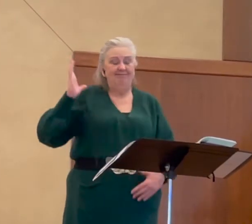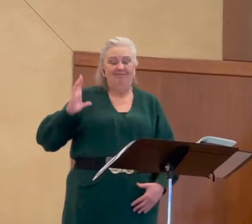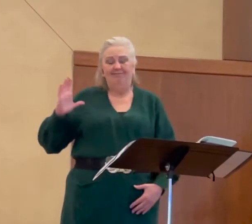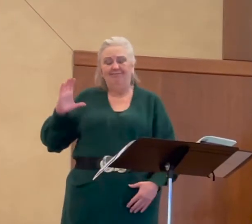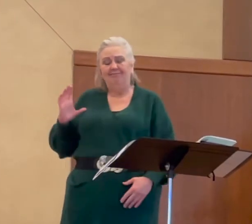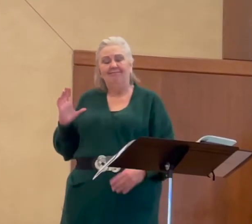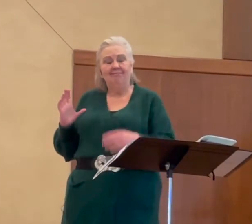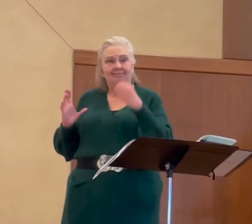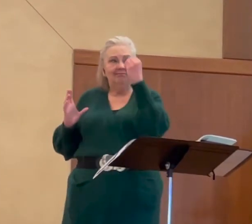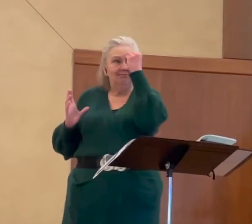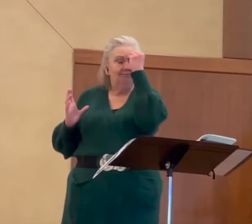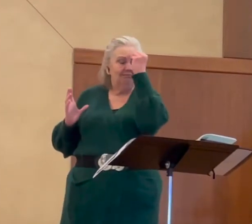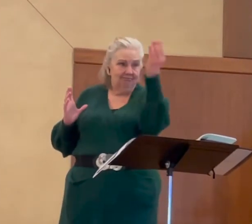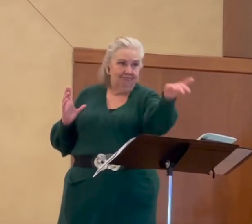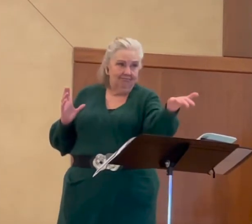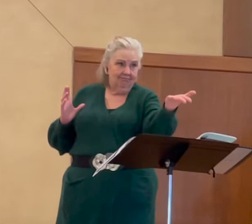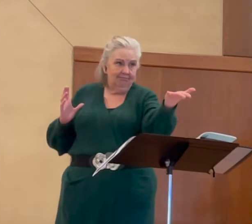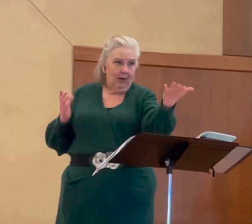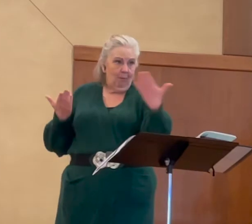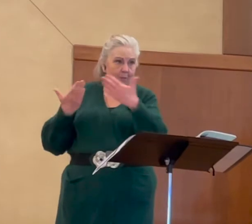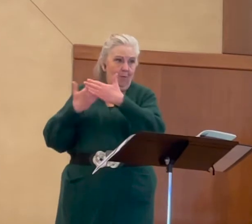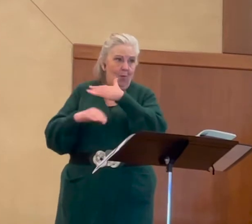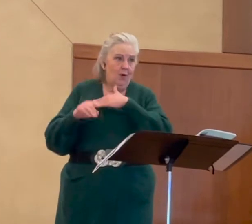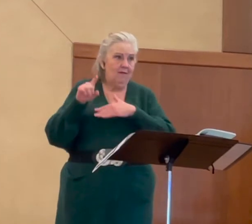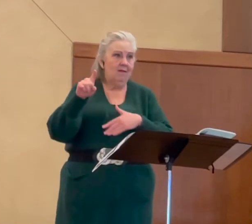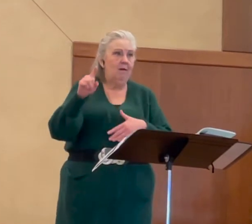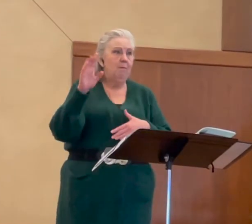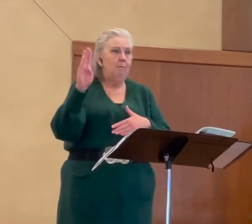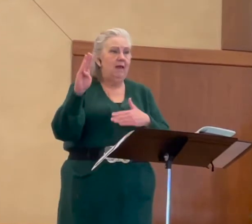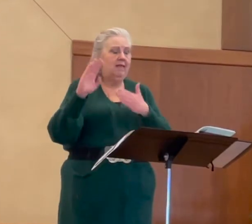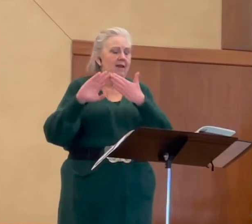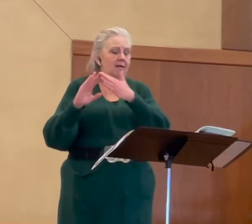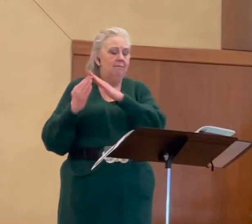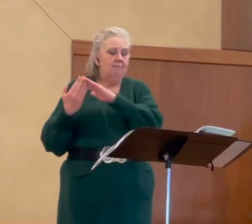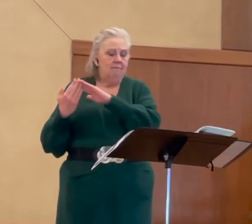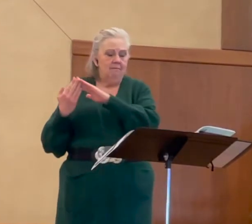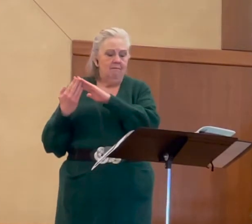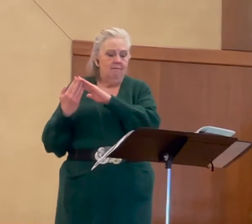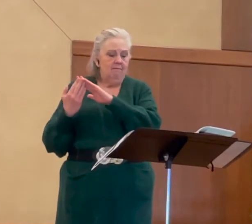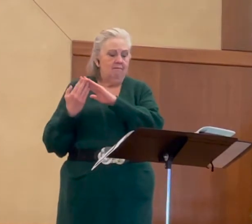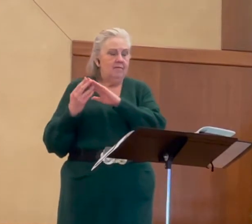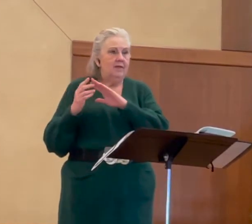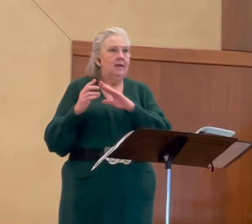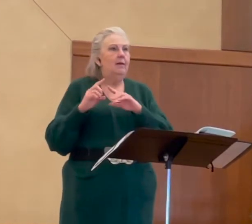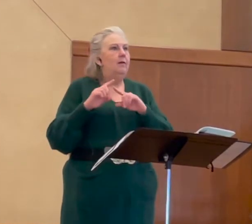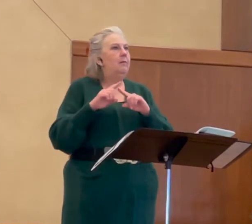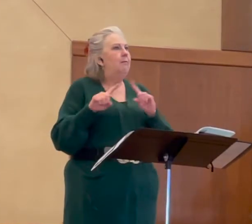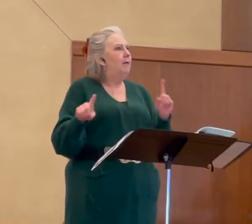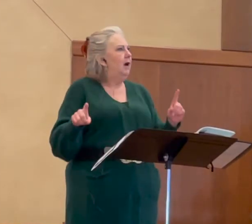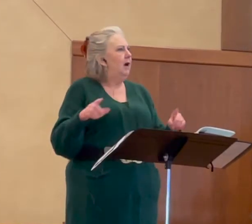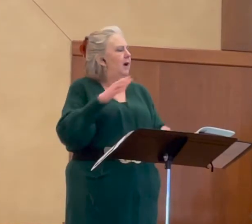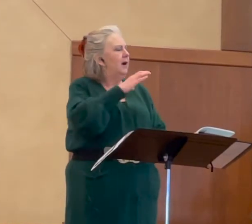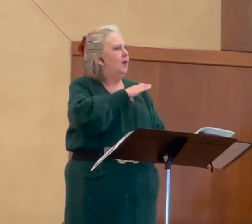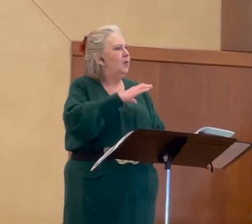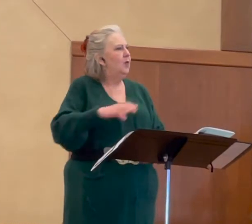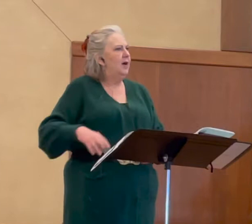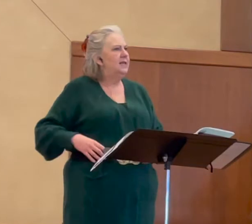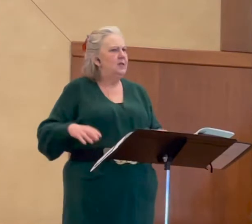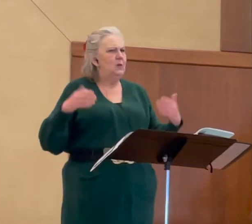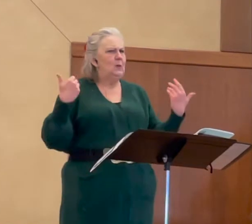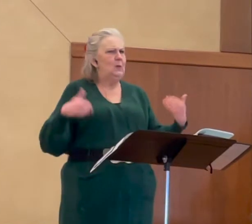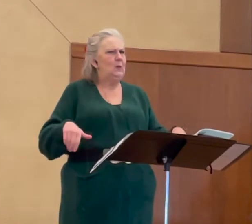Bethlehem. But we're reminded here that Christ is born under the weight of the law, the crushing